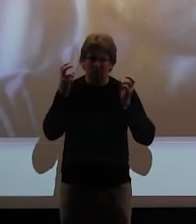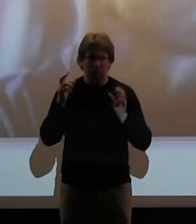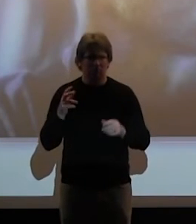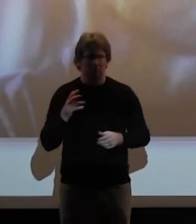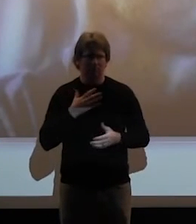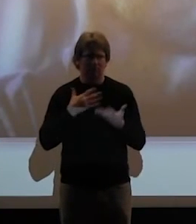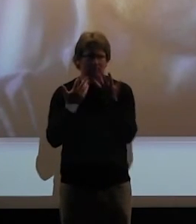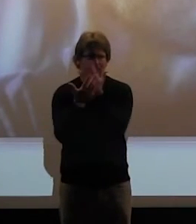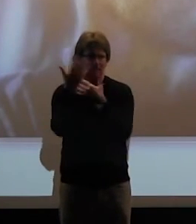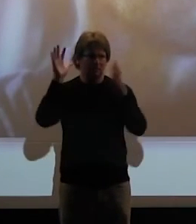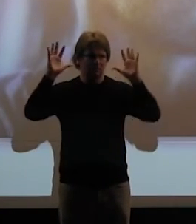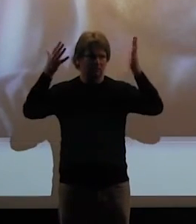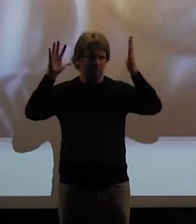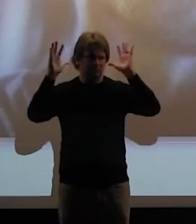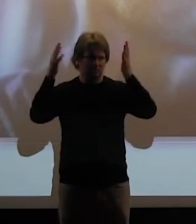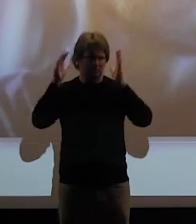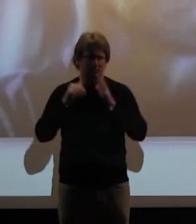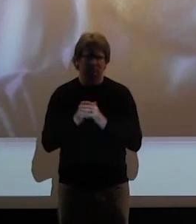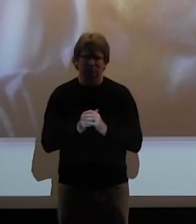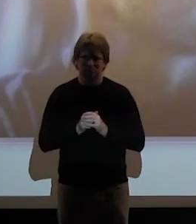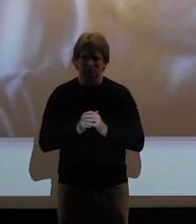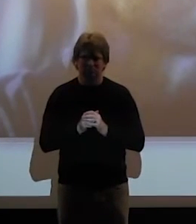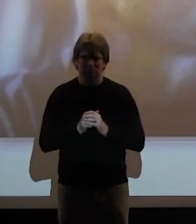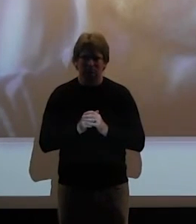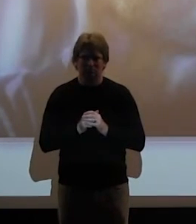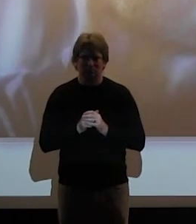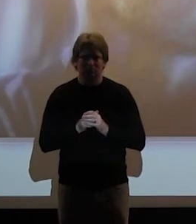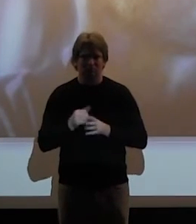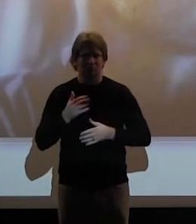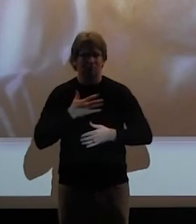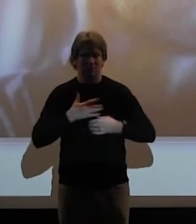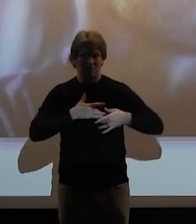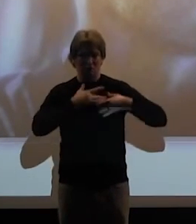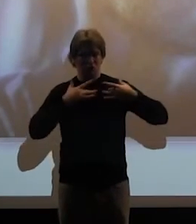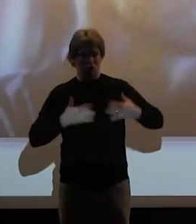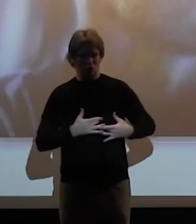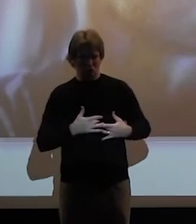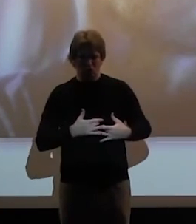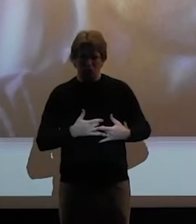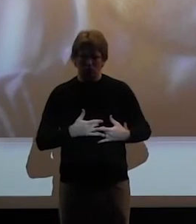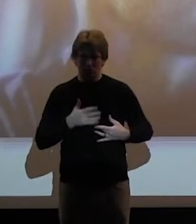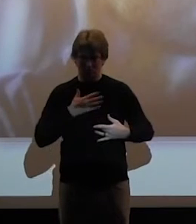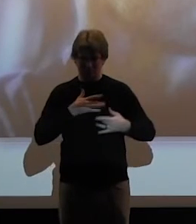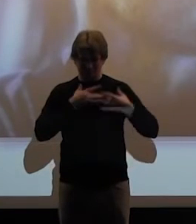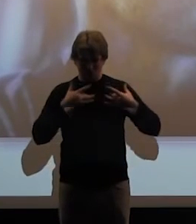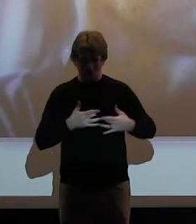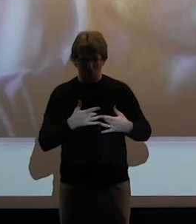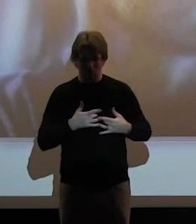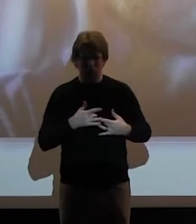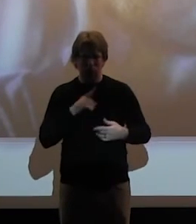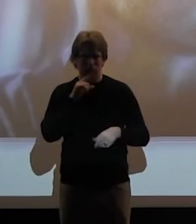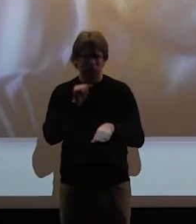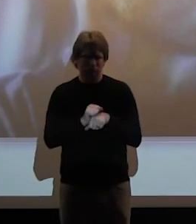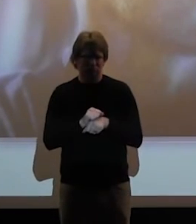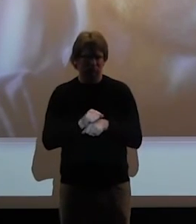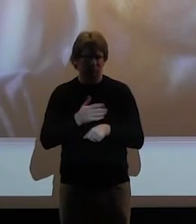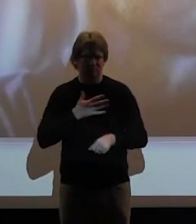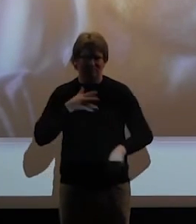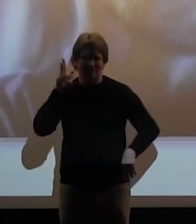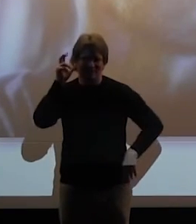My ears are used, rather by my ears, they're used by my eyes. My hands become